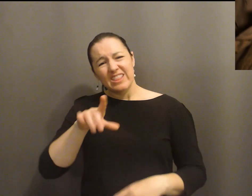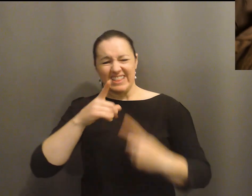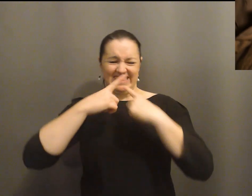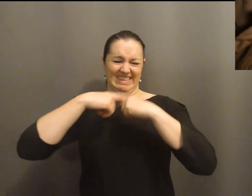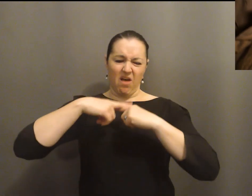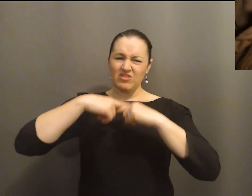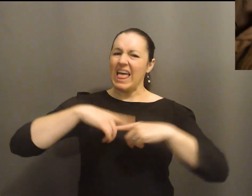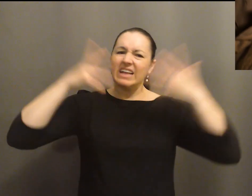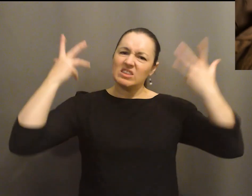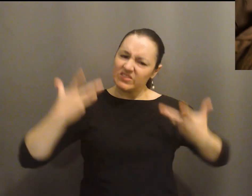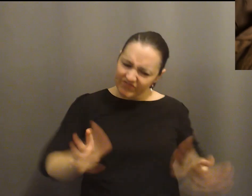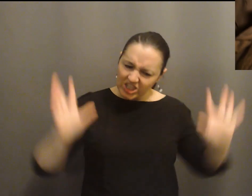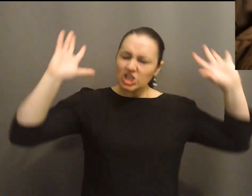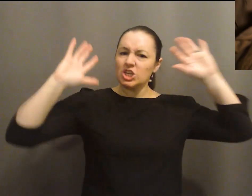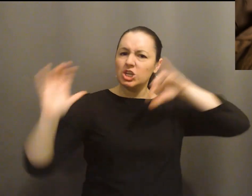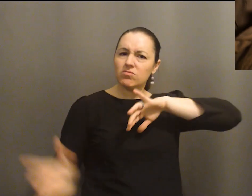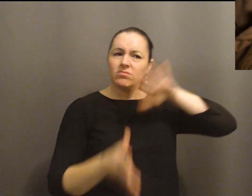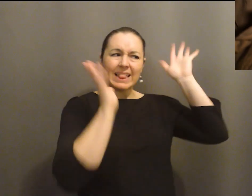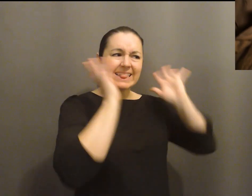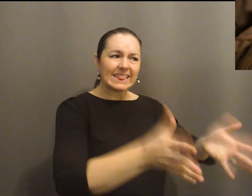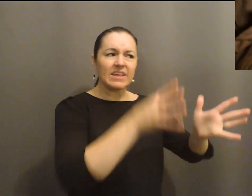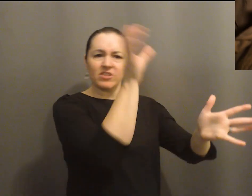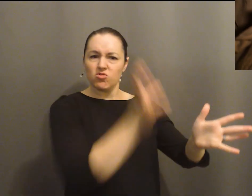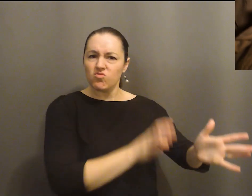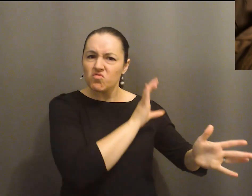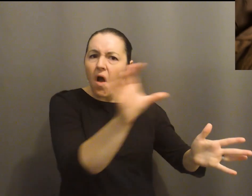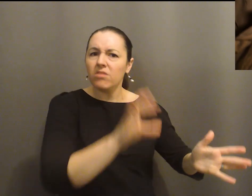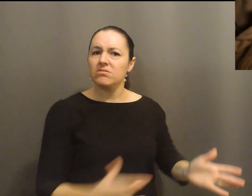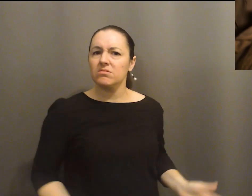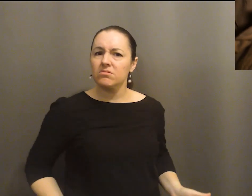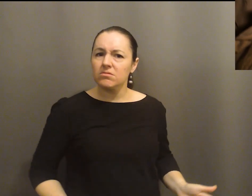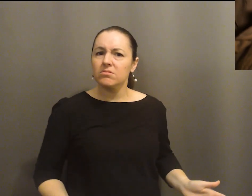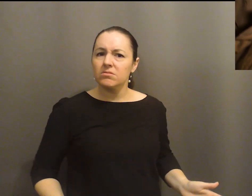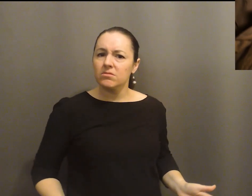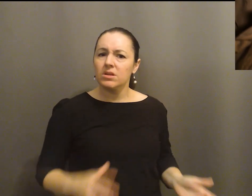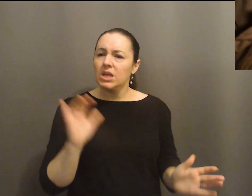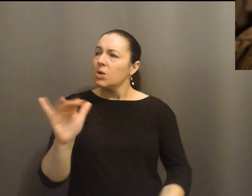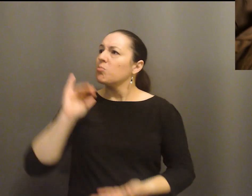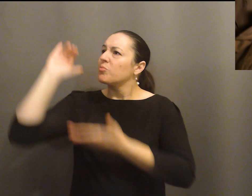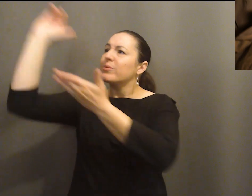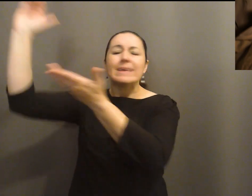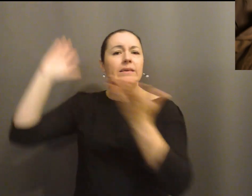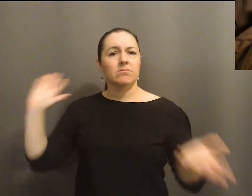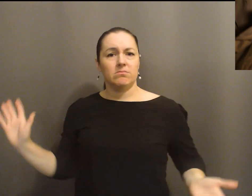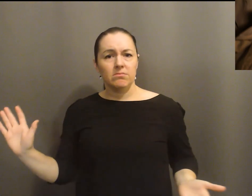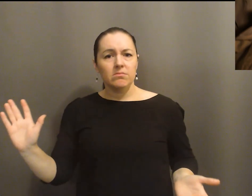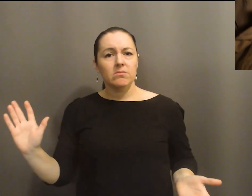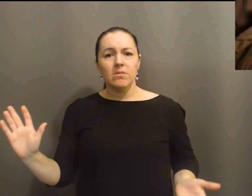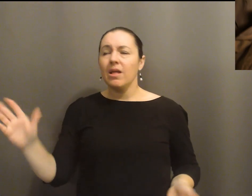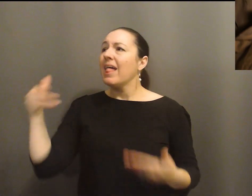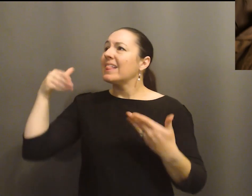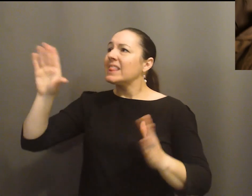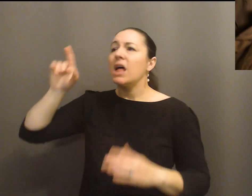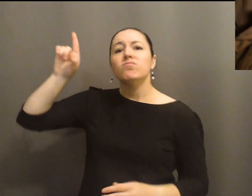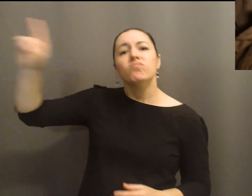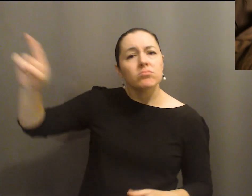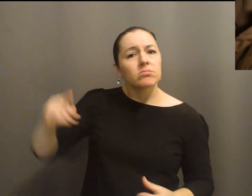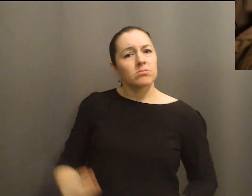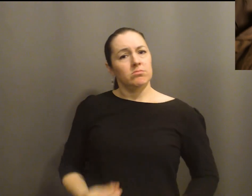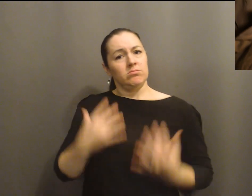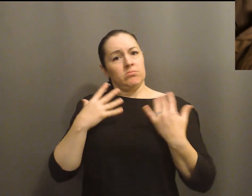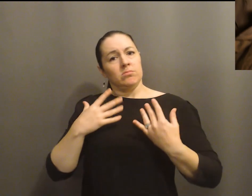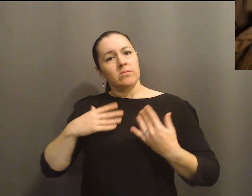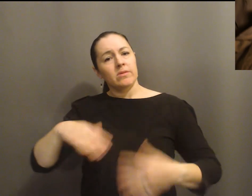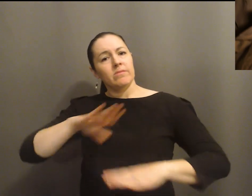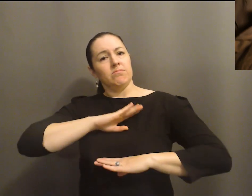self-reliance And nail it to the cross And bring it to me And let me be your source Let me fill you Because